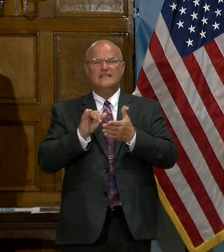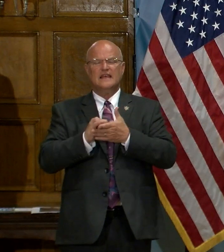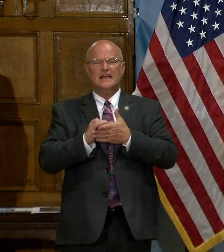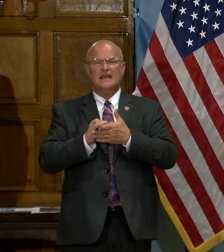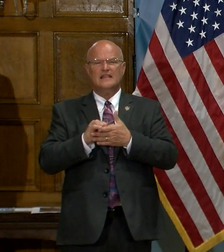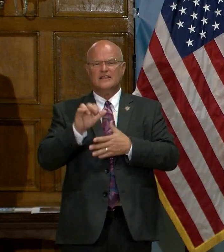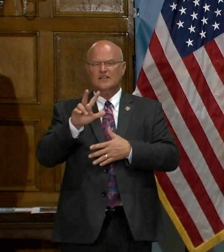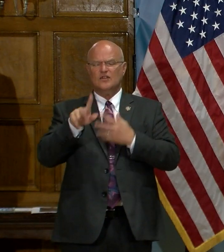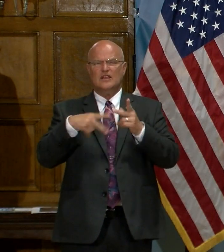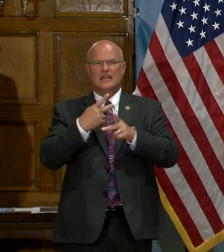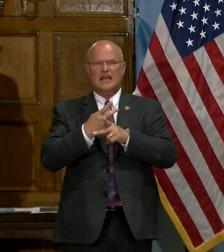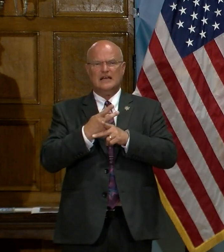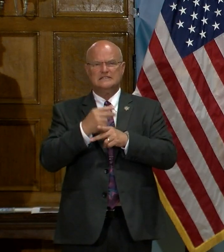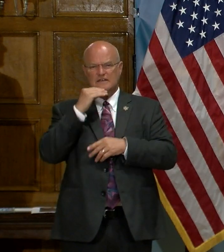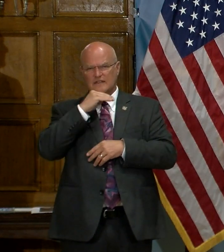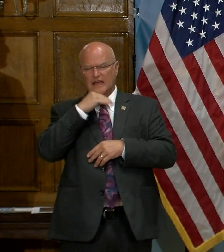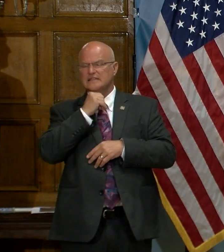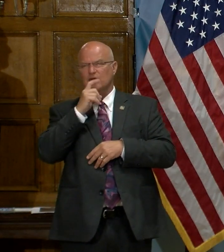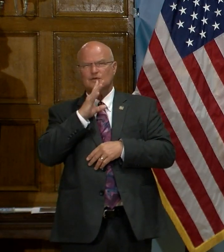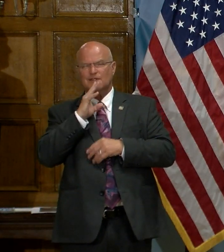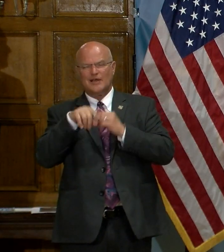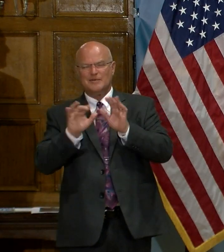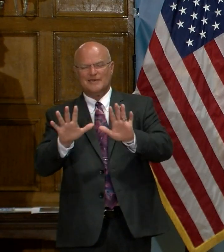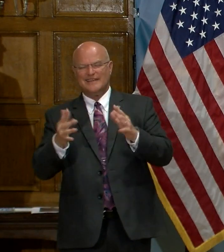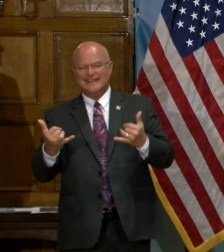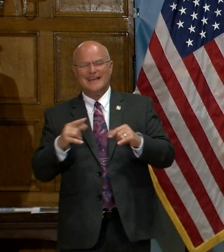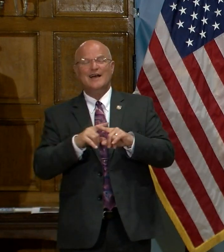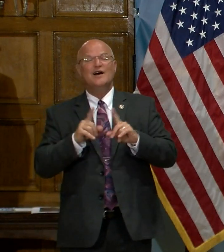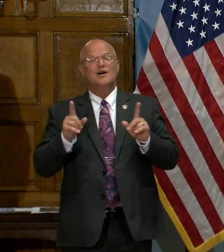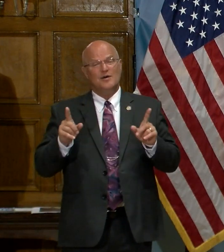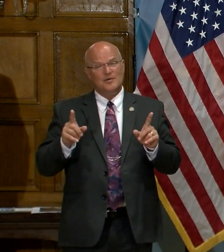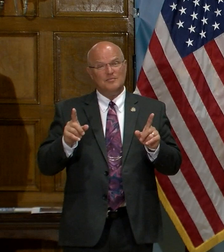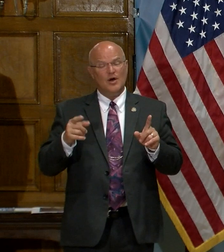there's 3 kinds of lies, which I won't necessarily go into,